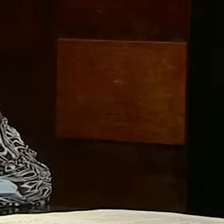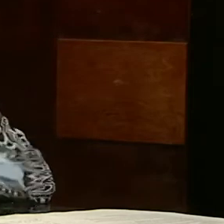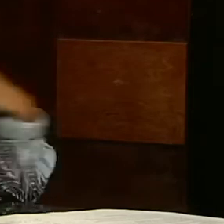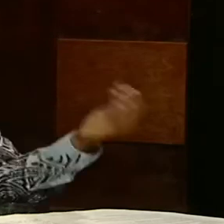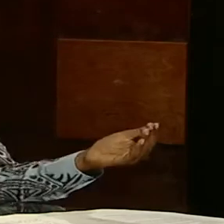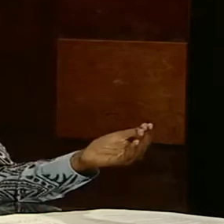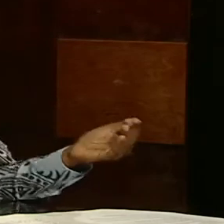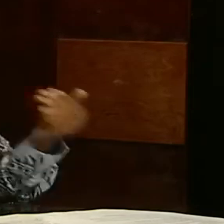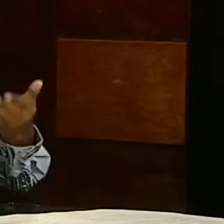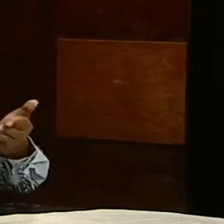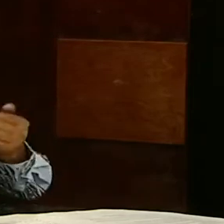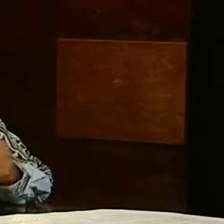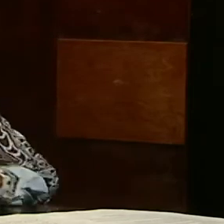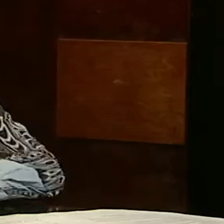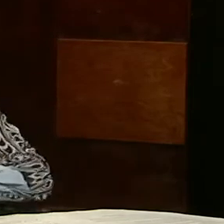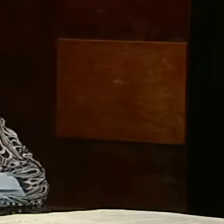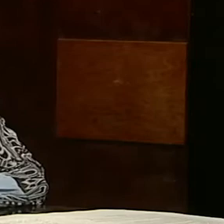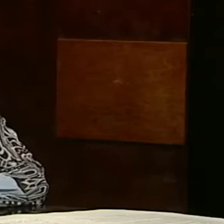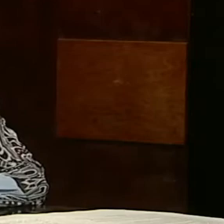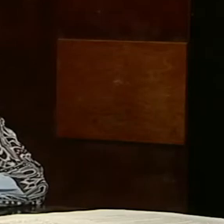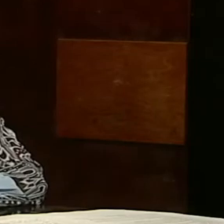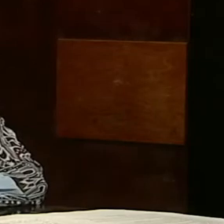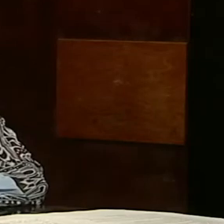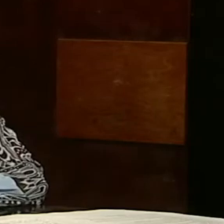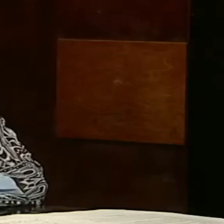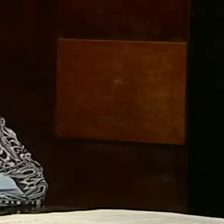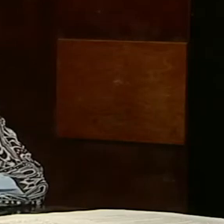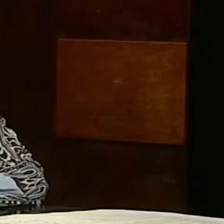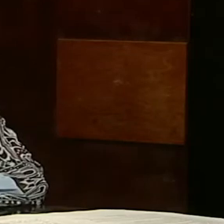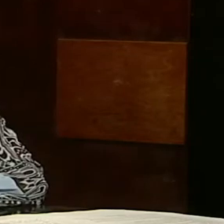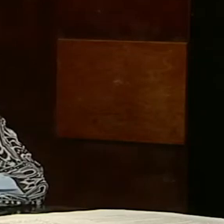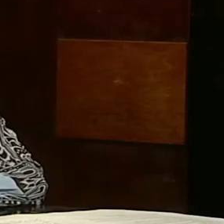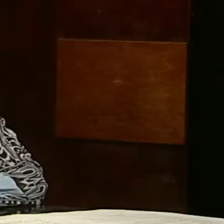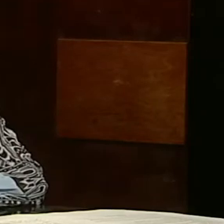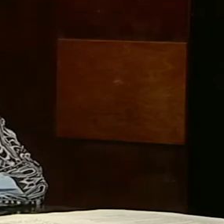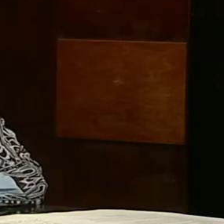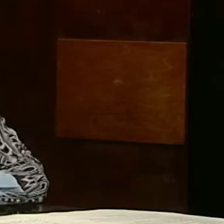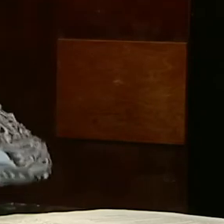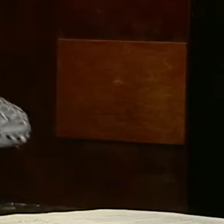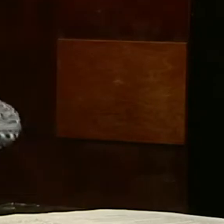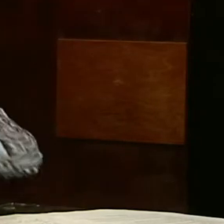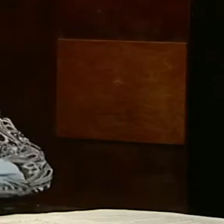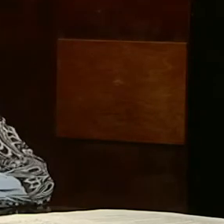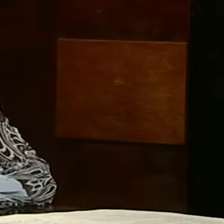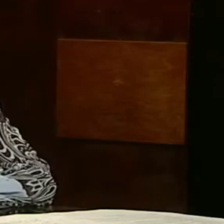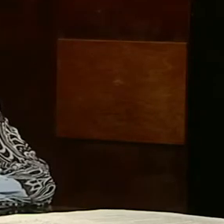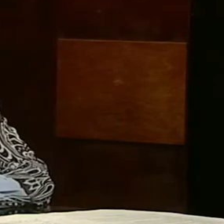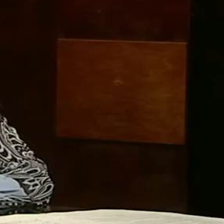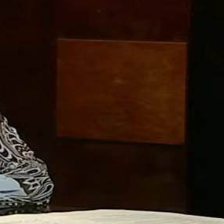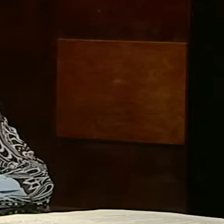time soap. All talk where health minister now tasol he point him out. Pass him news time you kiss one time elbow all